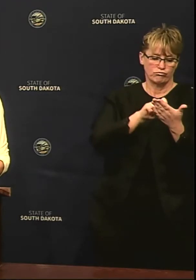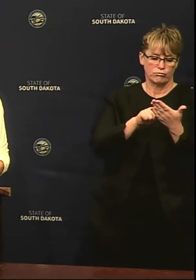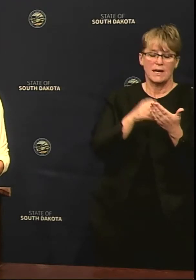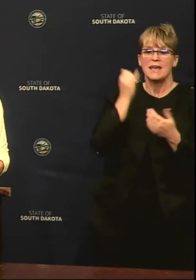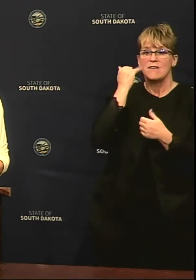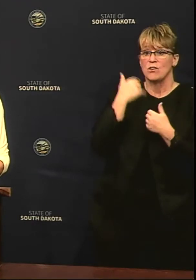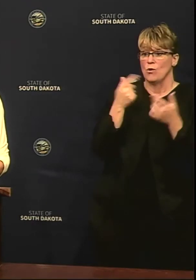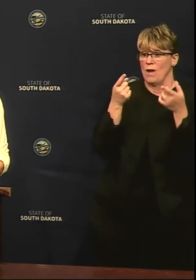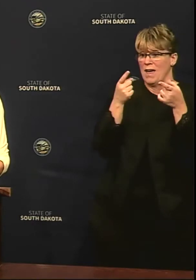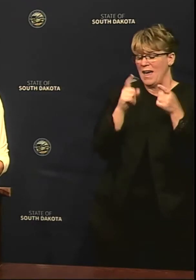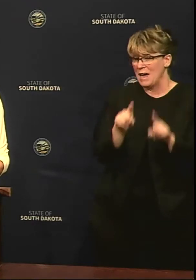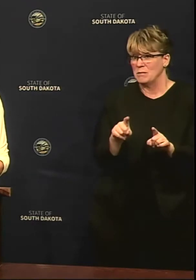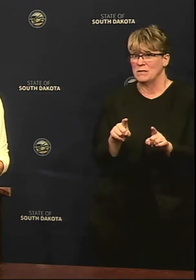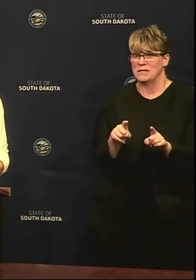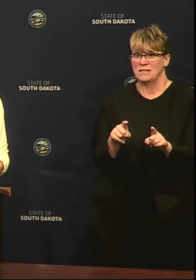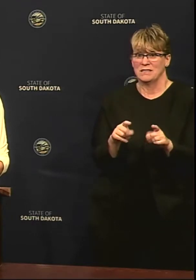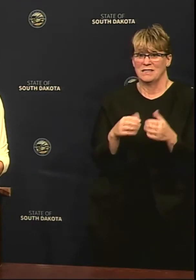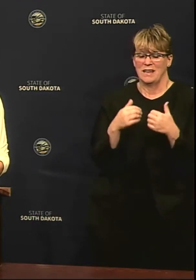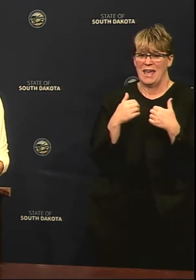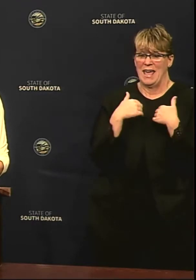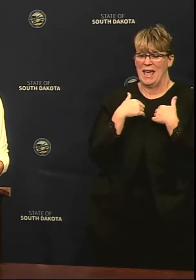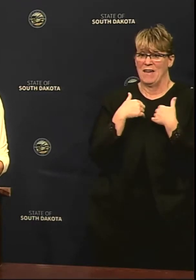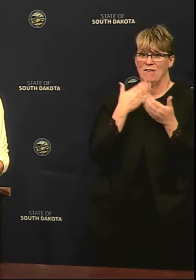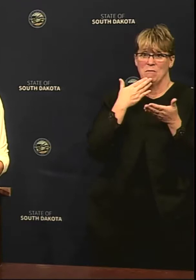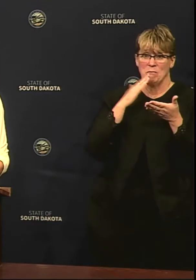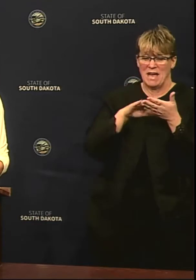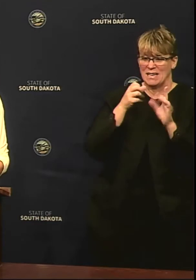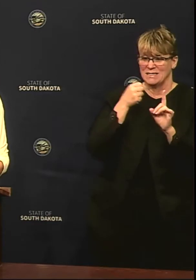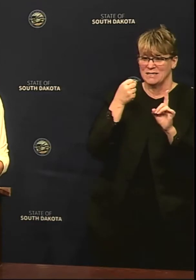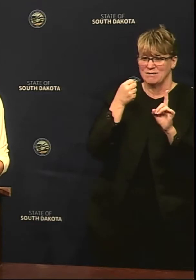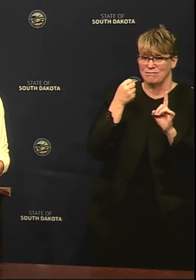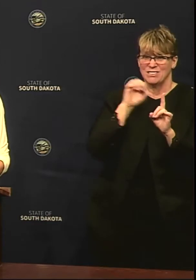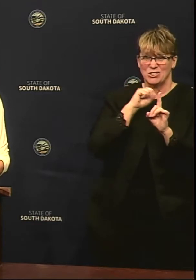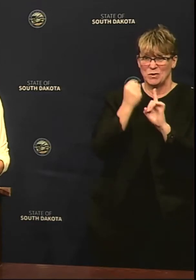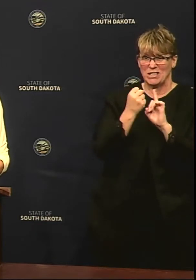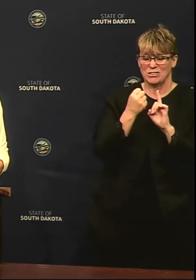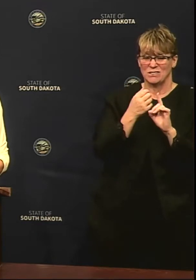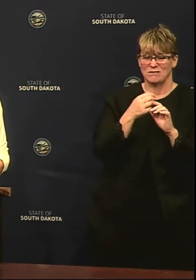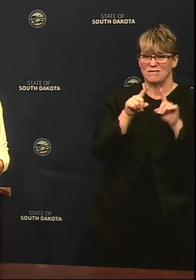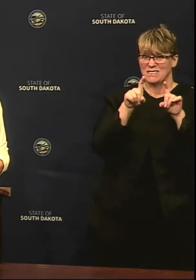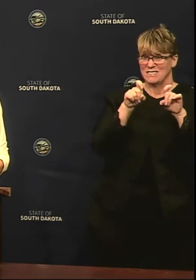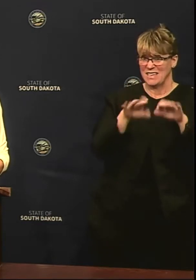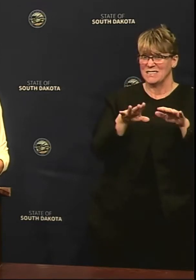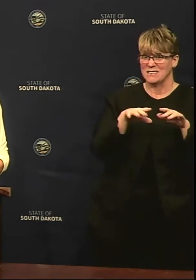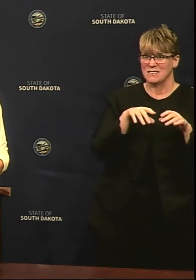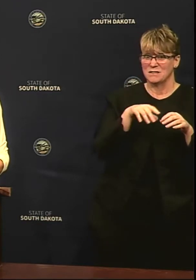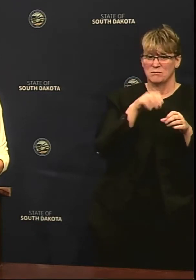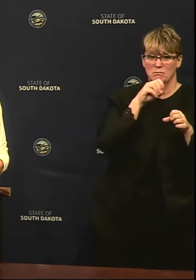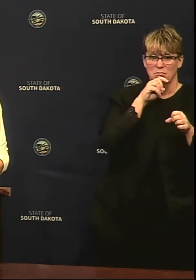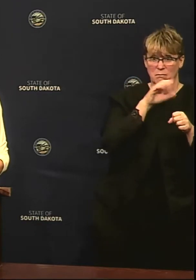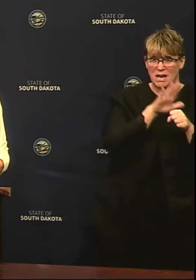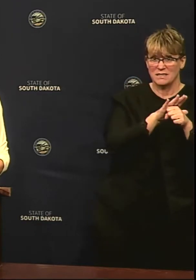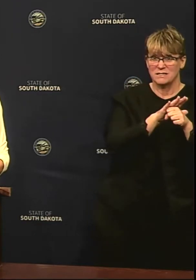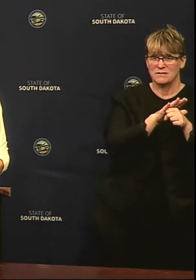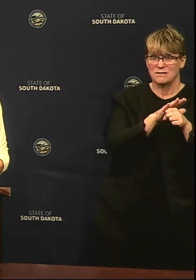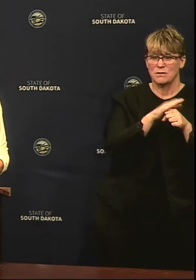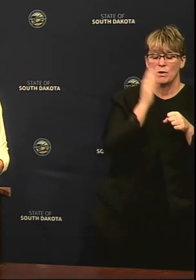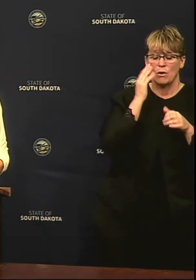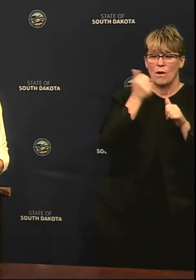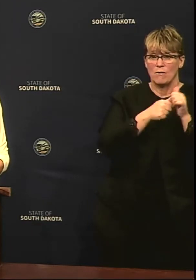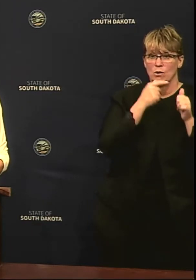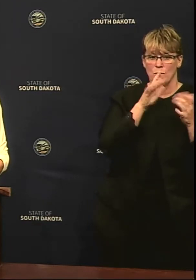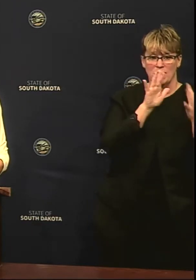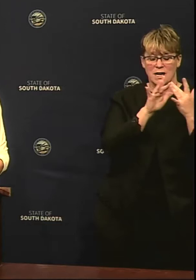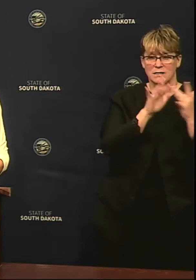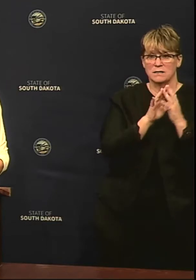you do happen to get in an unfortunate situation where you do test positive, we know everyone that you've been in contact with. It'll save